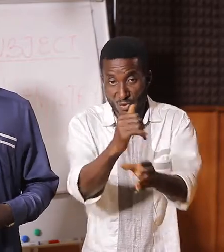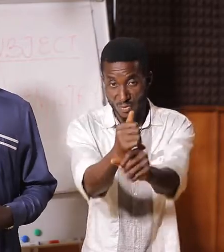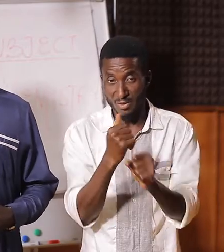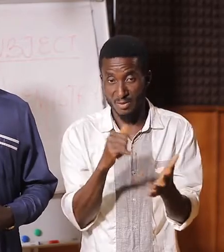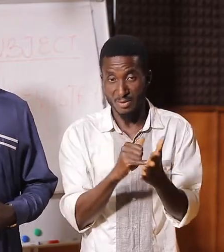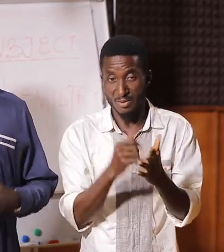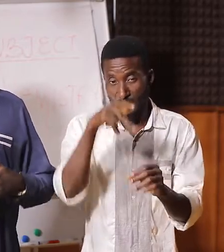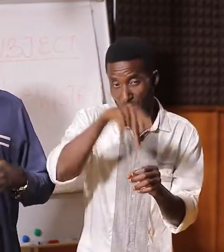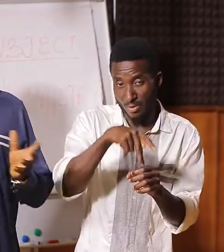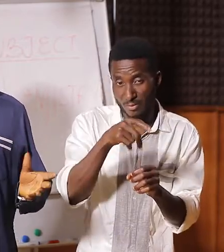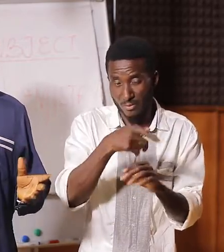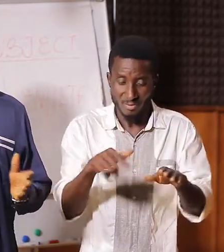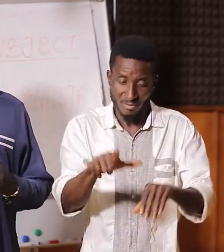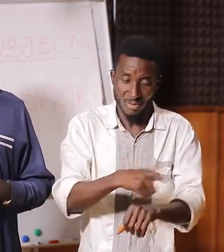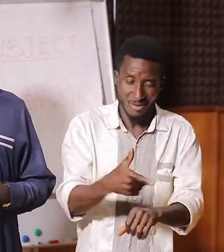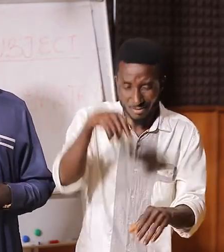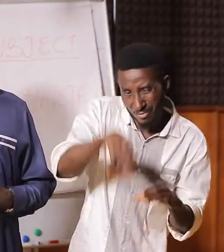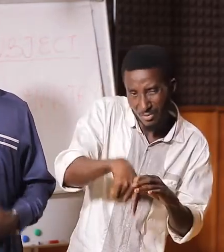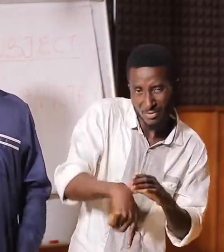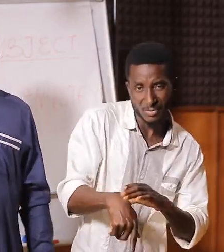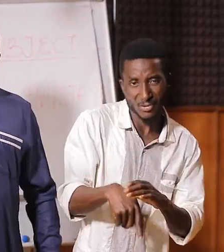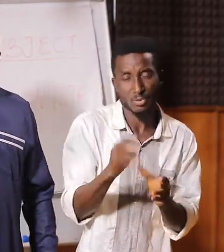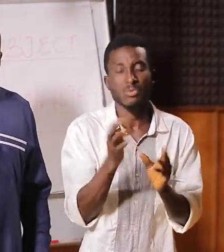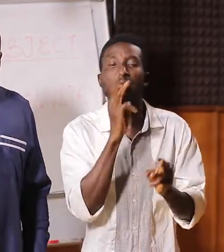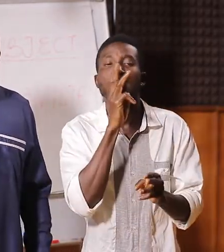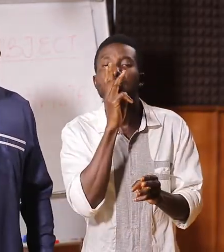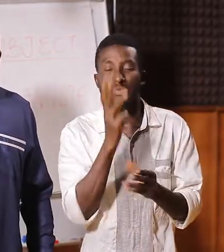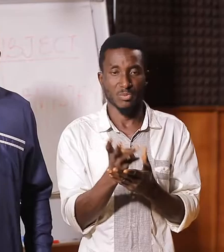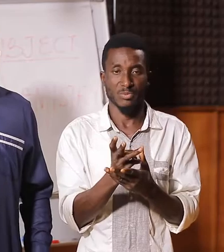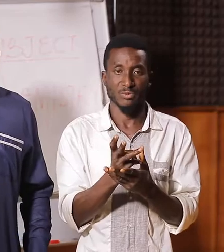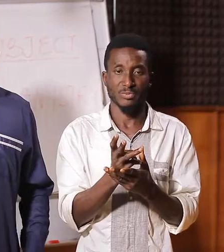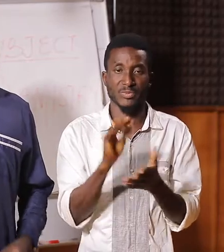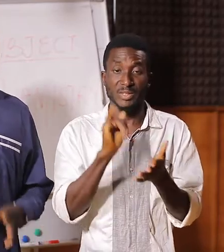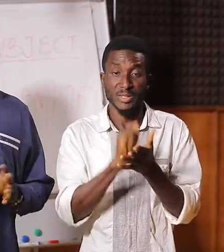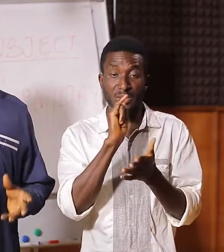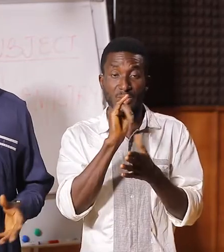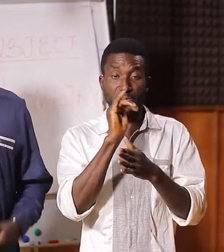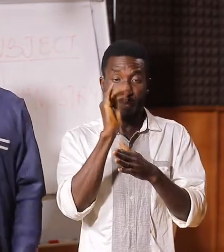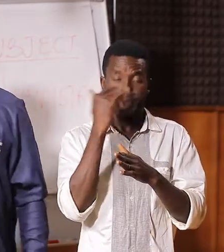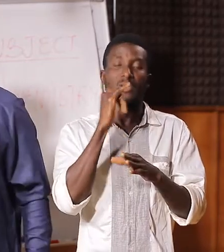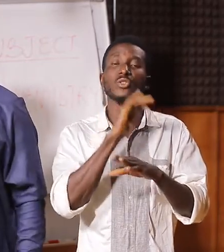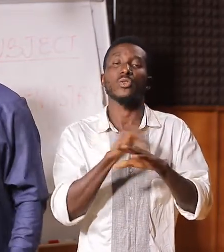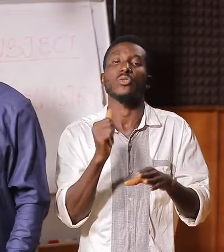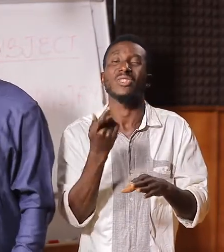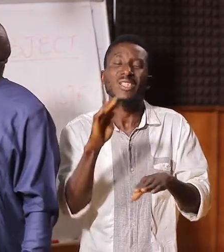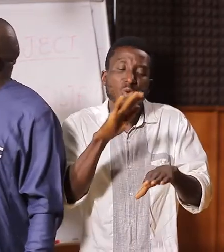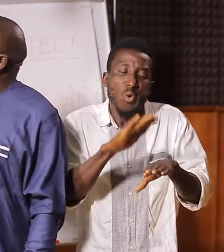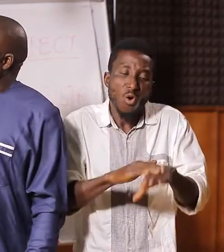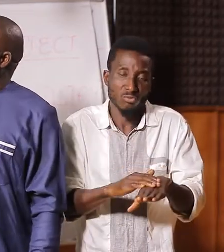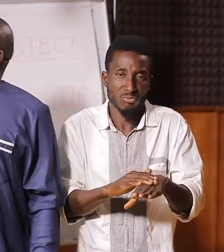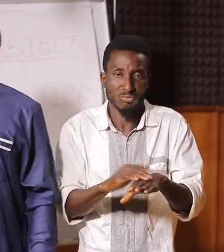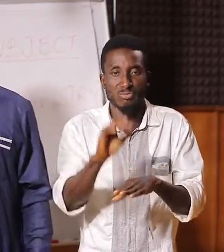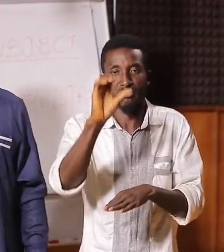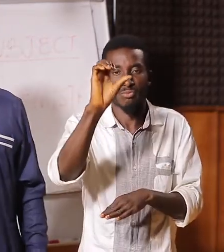be on land or on sea. That's why we have what we call the onshore and the offshore. Now, whenever